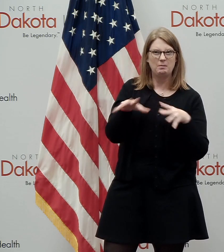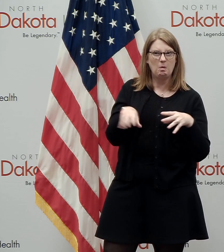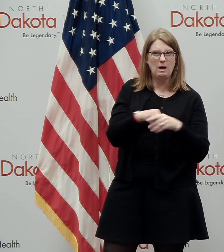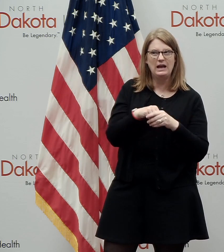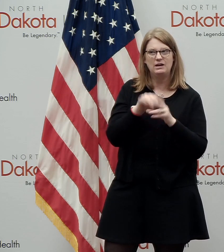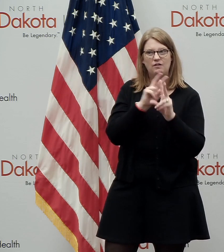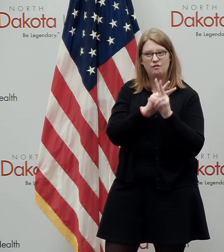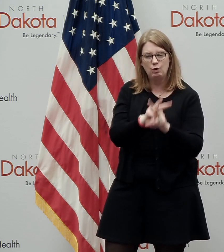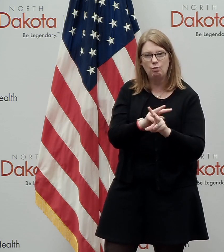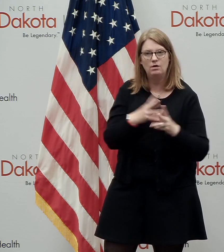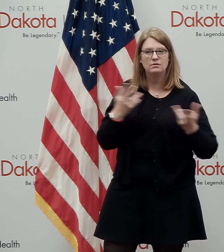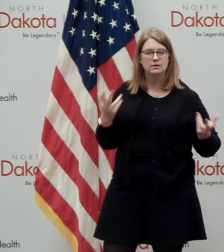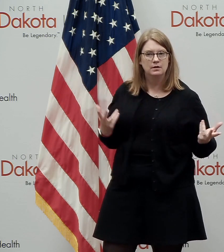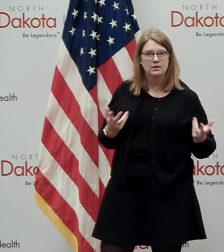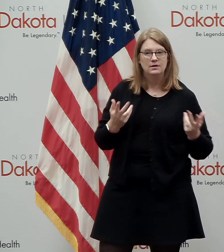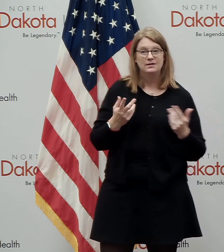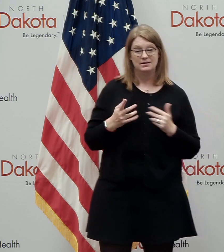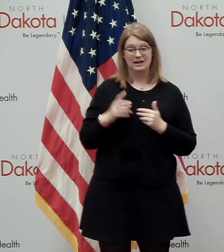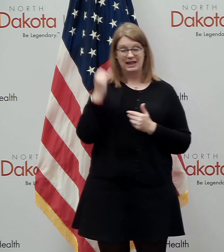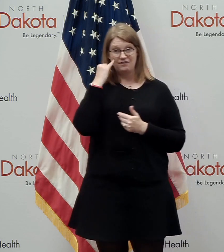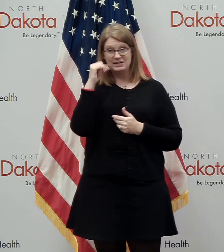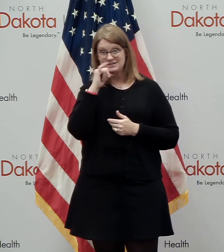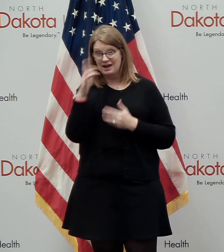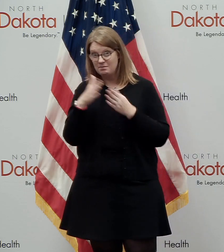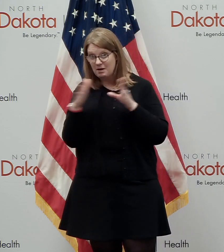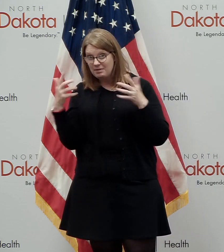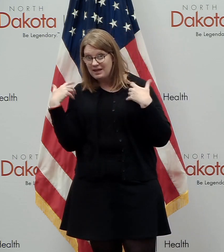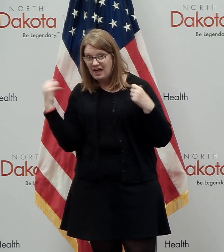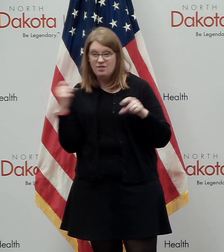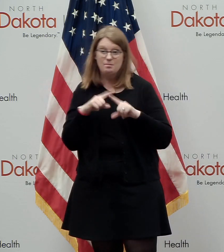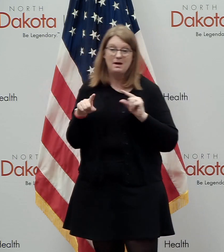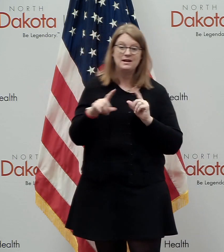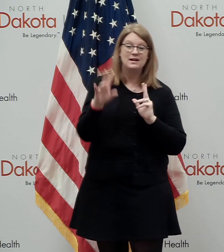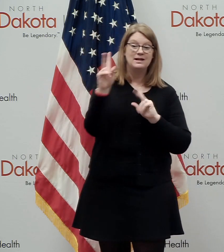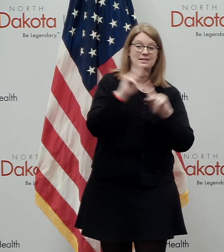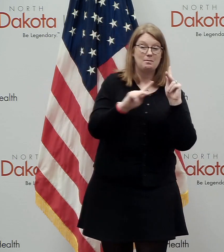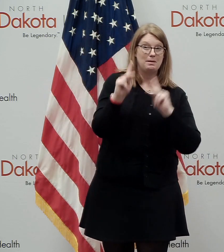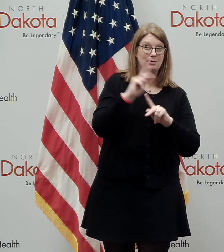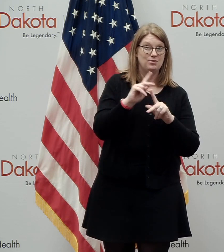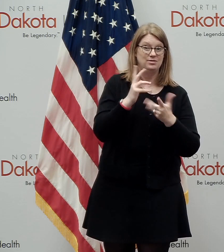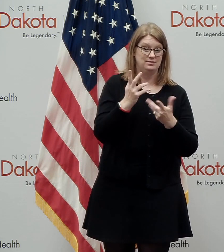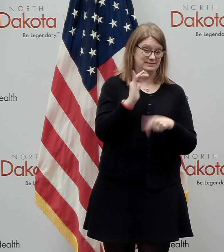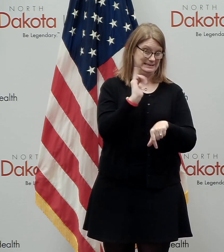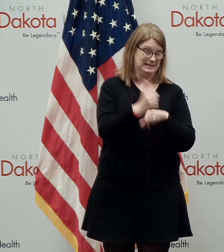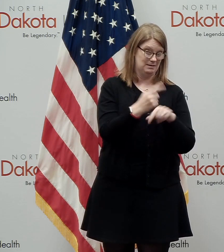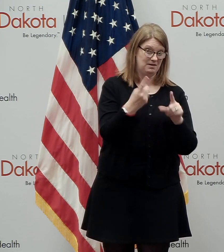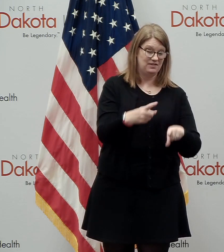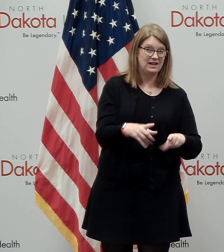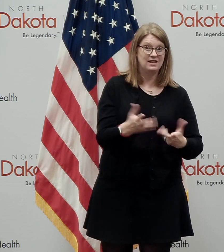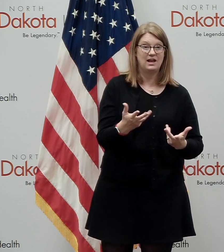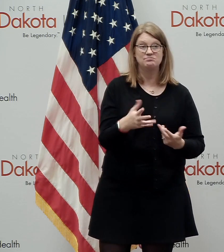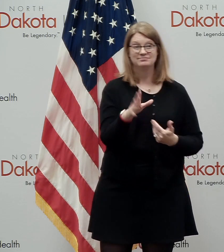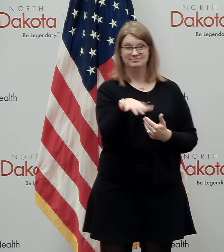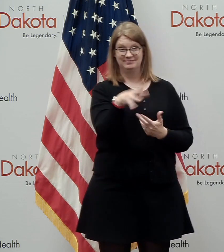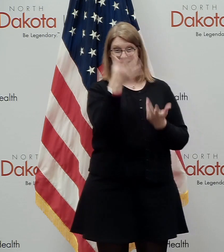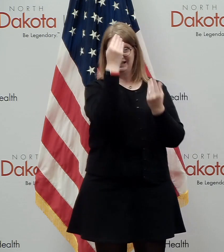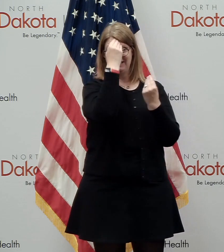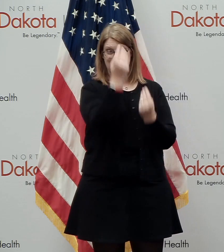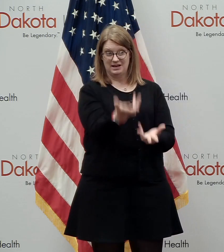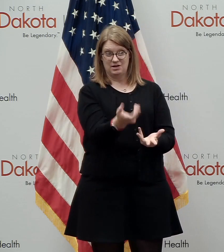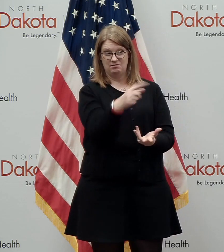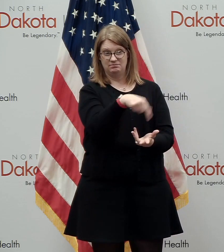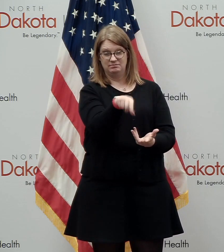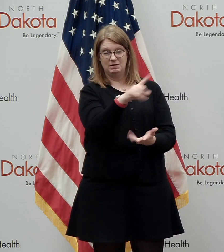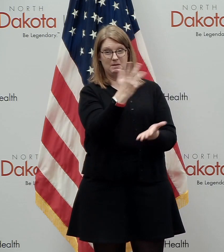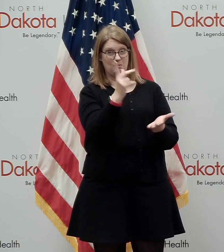not public health, then the people that organize those events should probably notify everybody who's a guest that, hey, we found out that there was a positive case, you may want to go